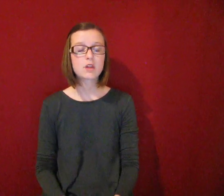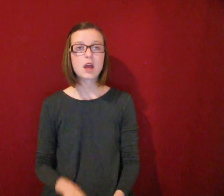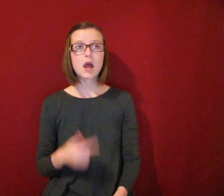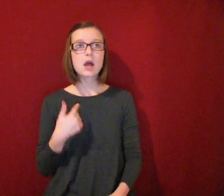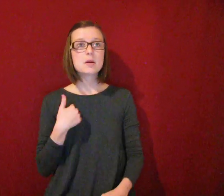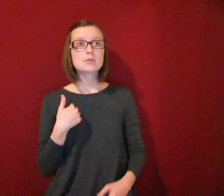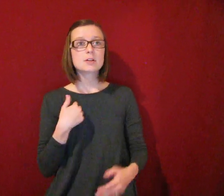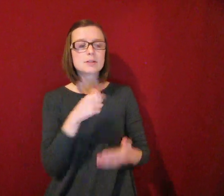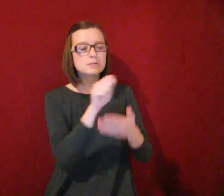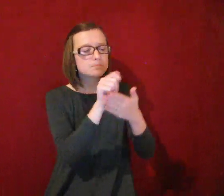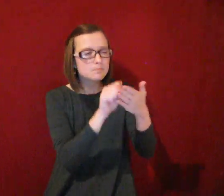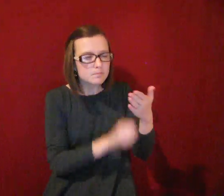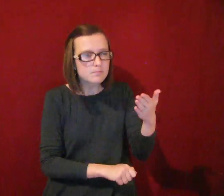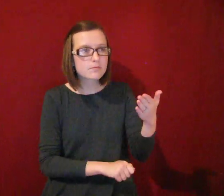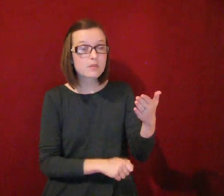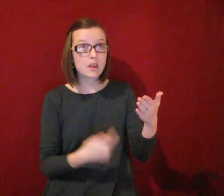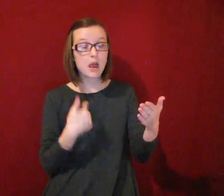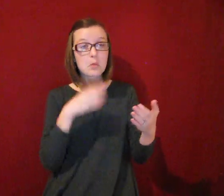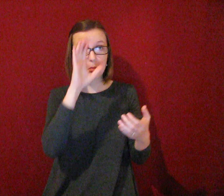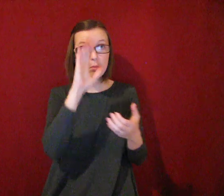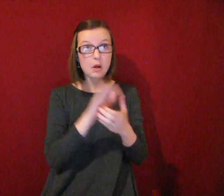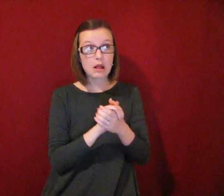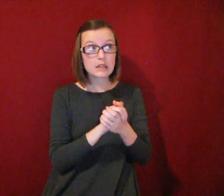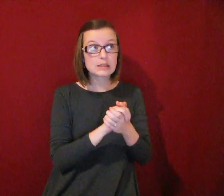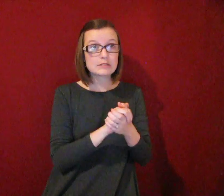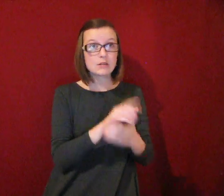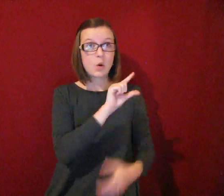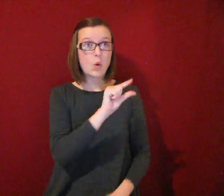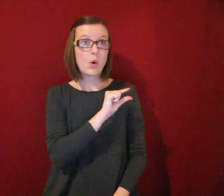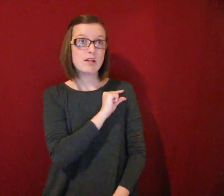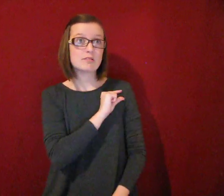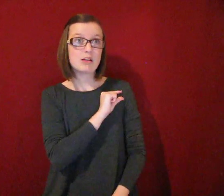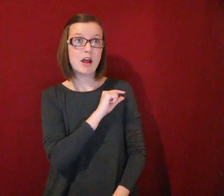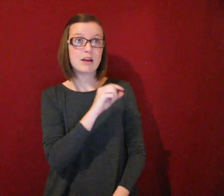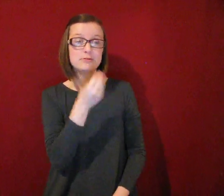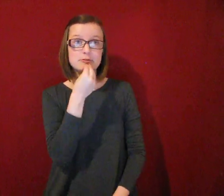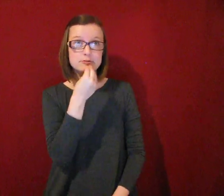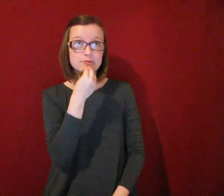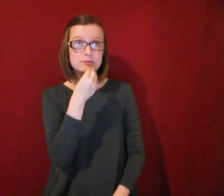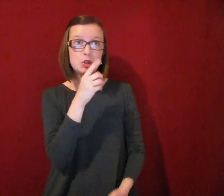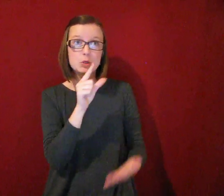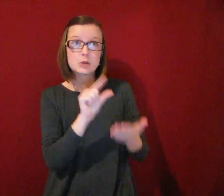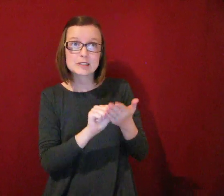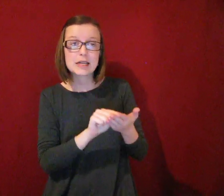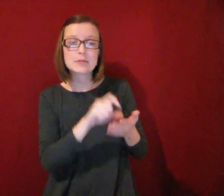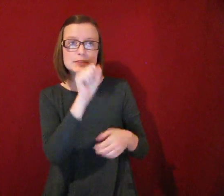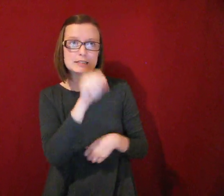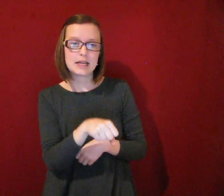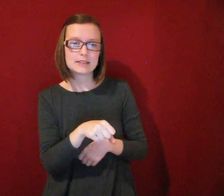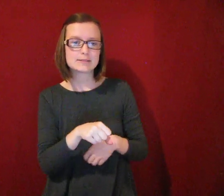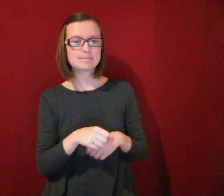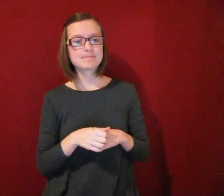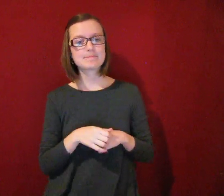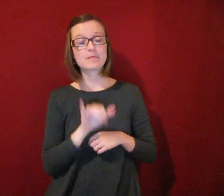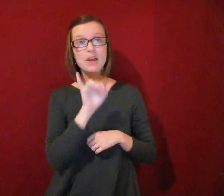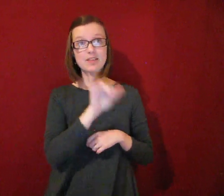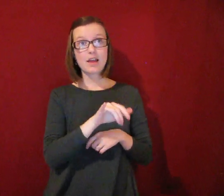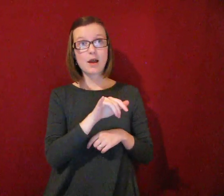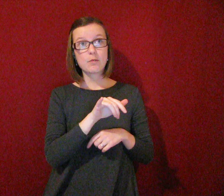to receive the food stamps. And with that, it will be mailed to you in 4 to 6 weeks. The card